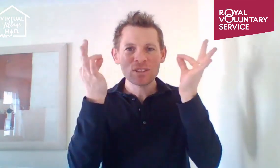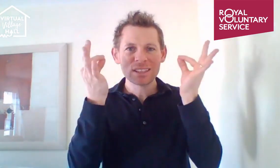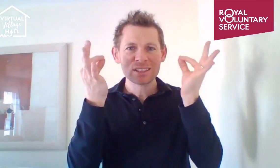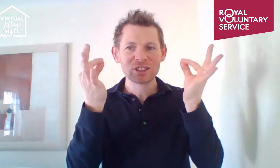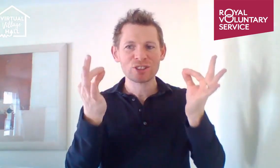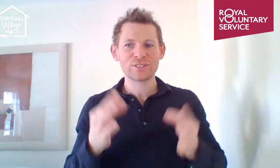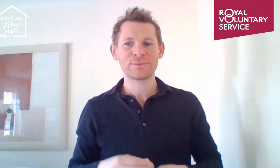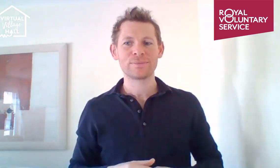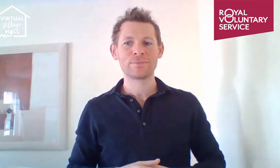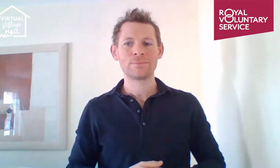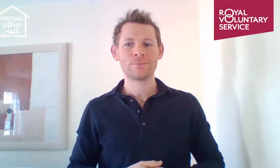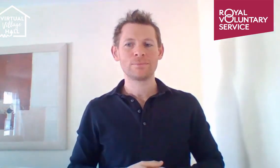French.